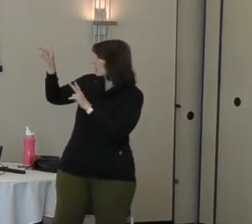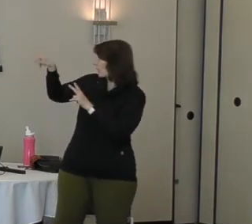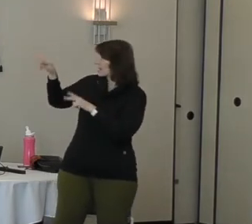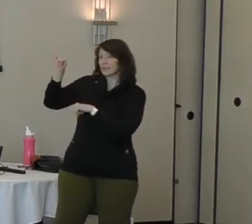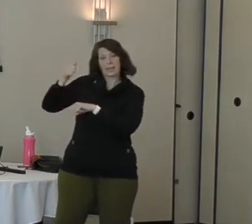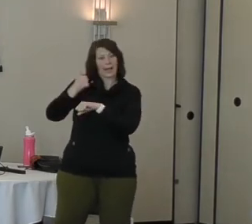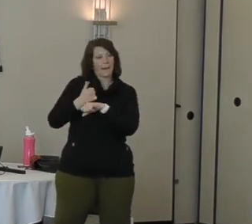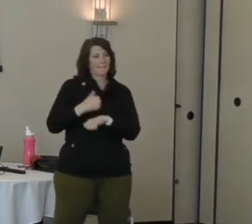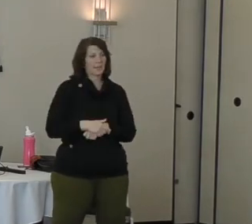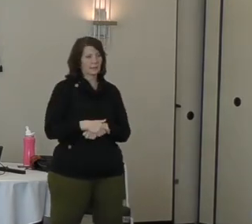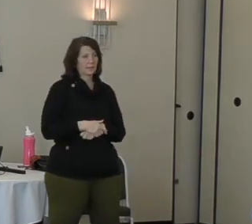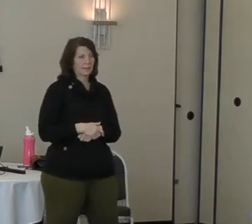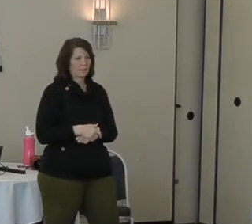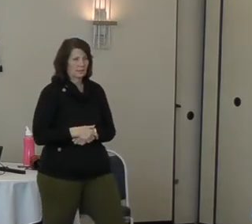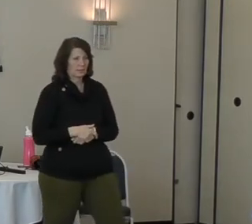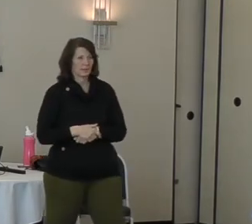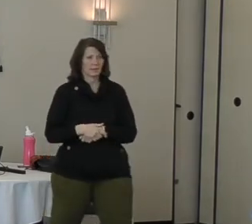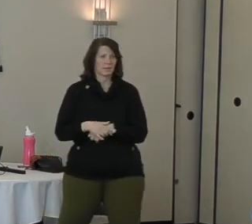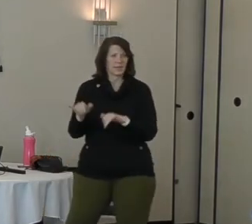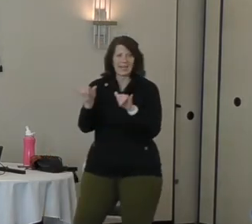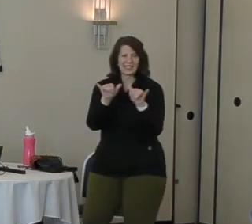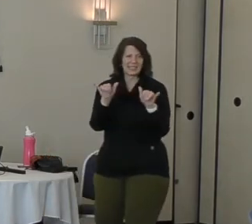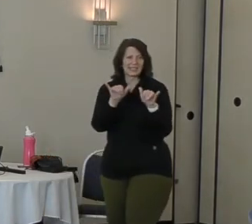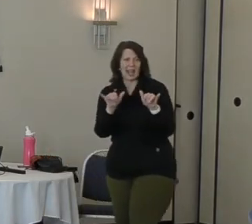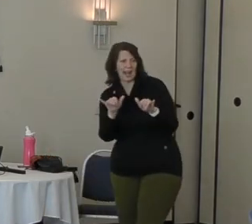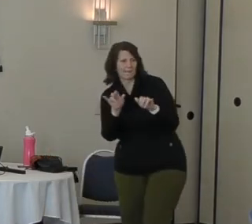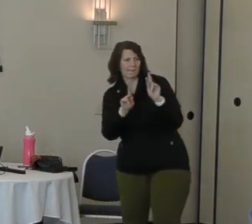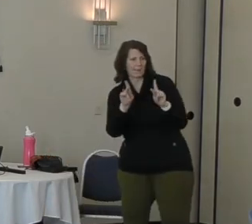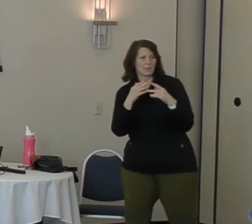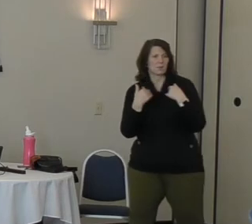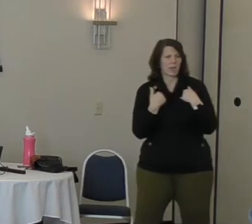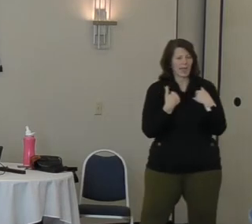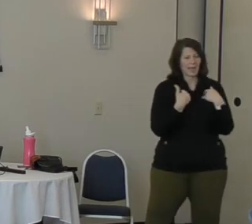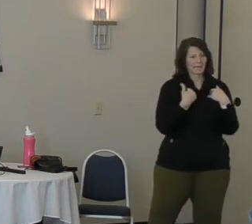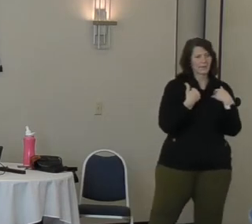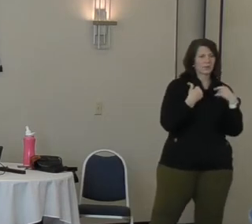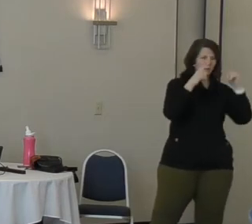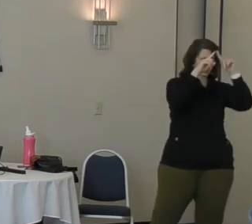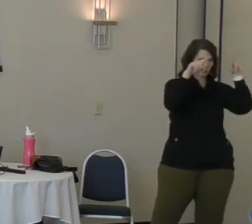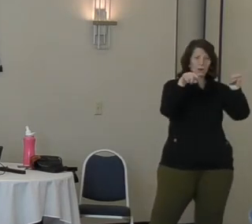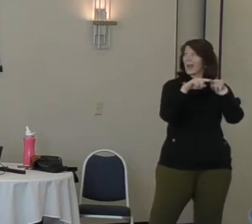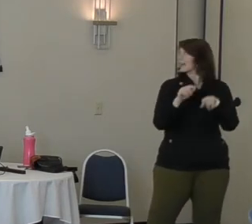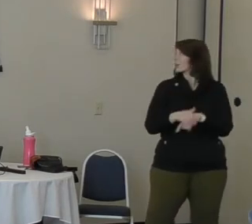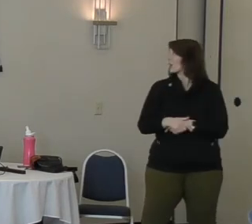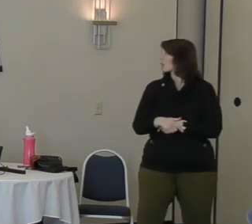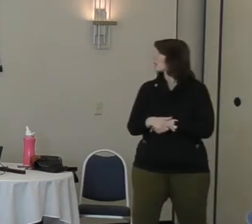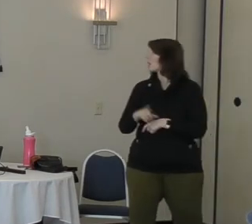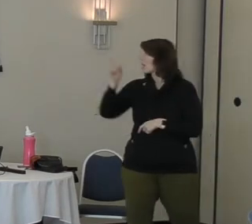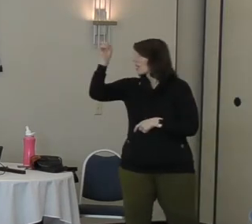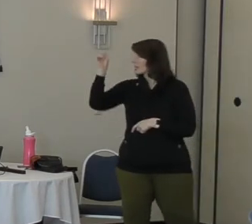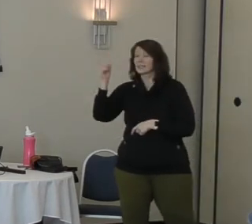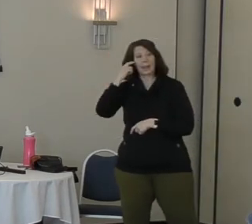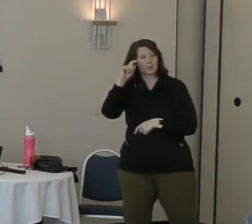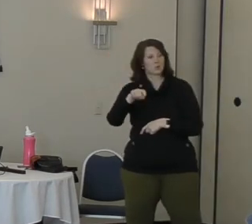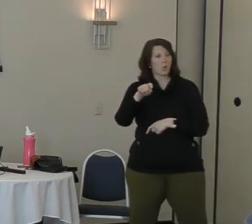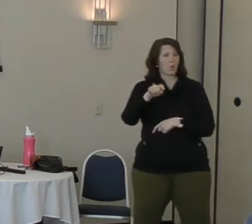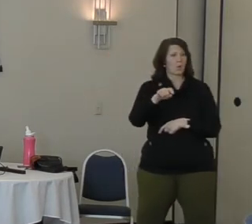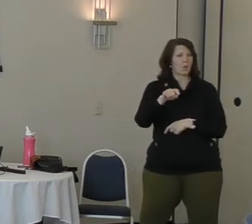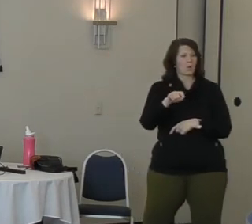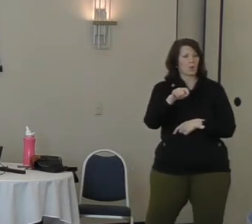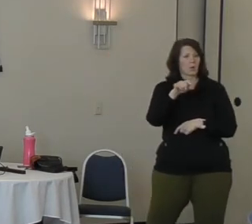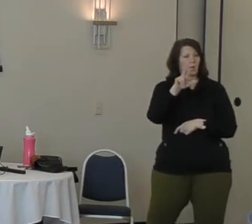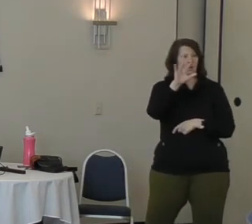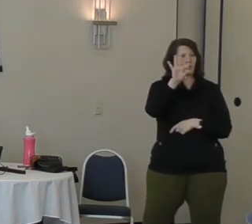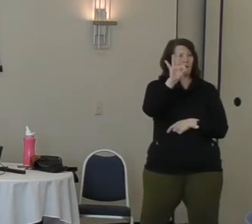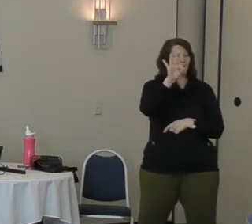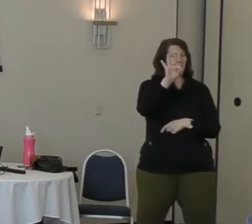setup. It's essentially your same personnel that you would have had in your triangle or your spear or whatever. But this time you notice all three forwards